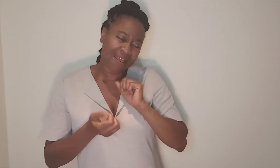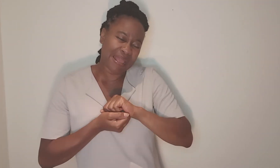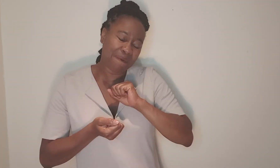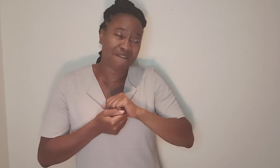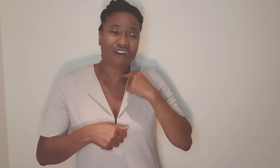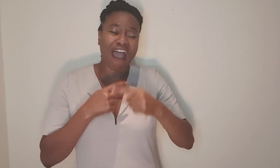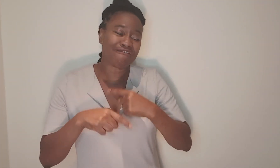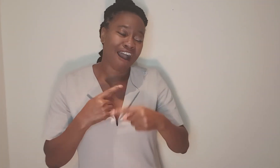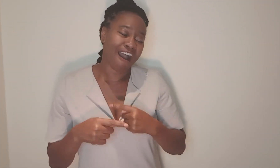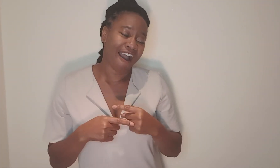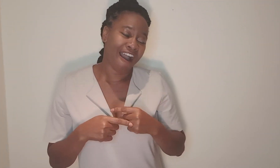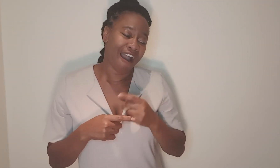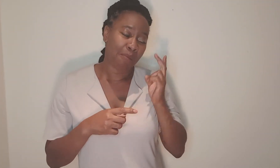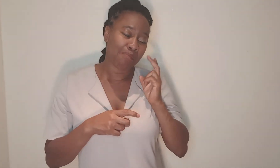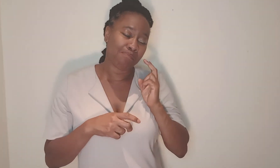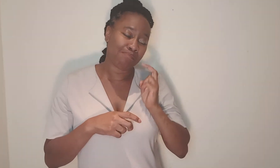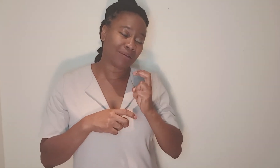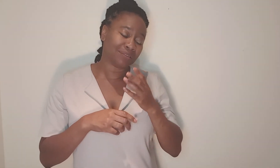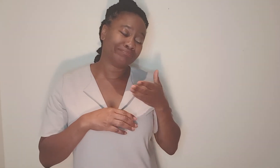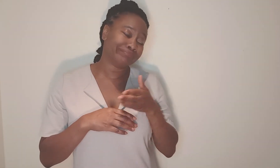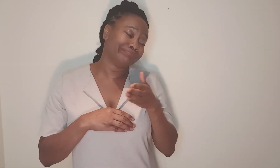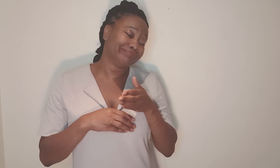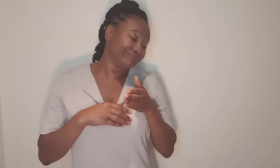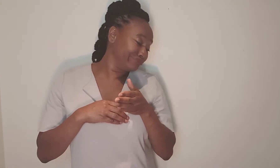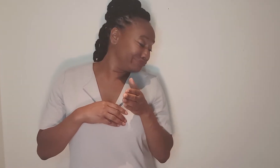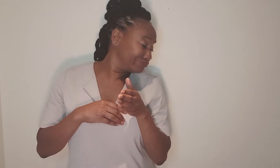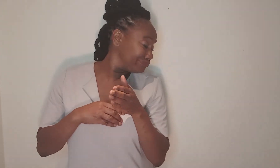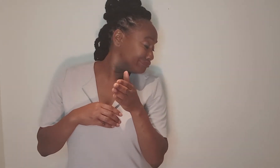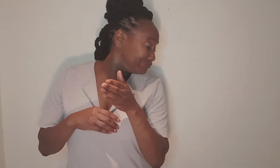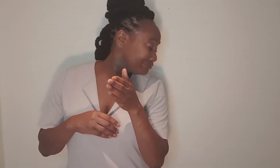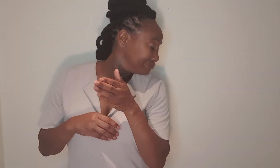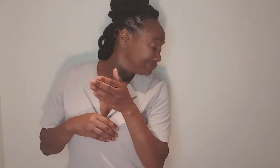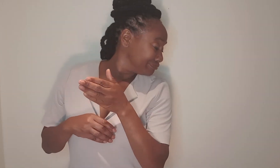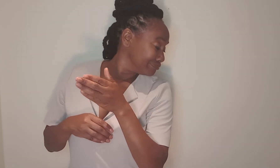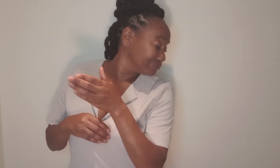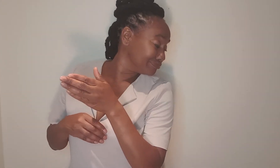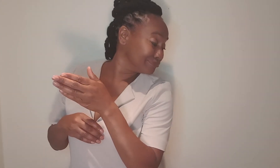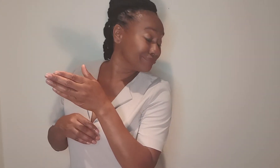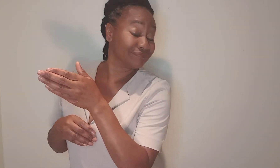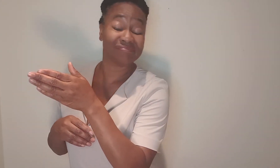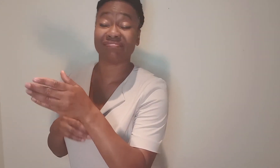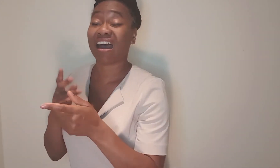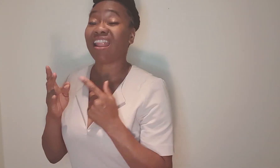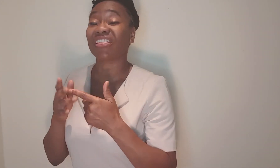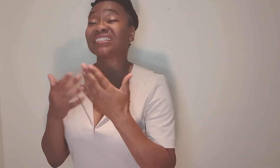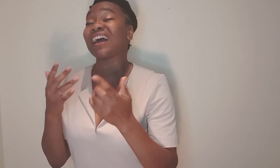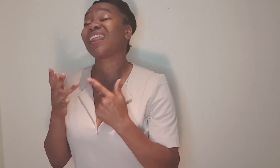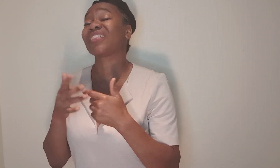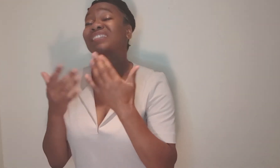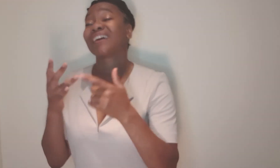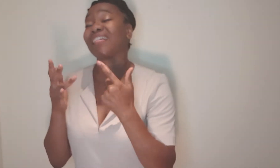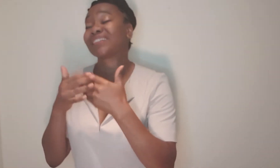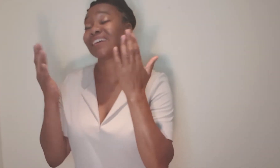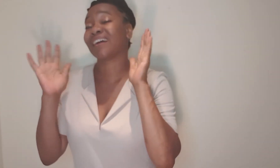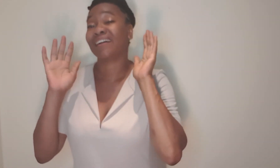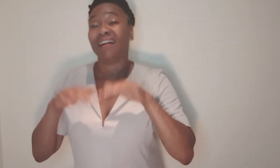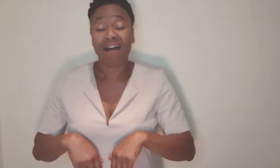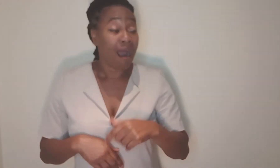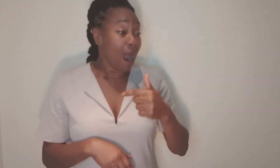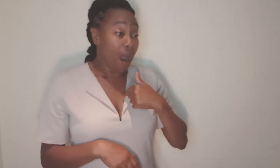into another day, another day, another day. And you know what? I've lived so long with this road running through me, I skip